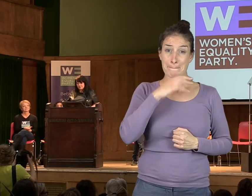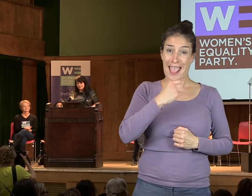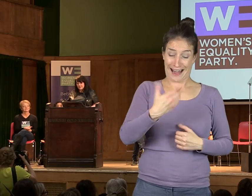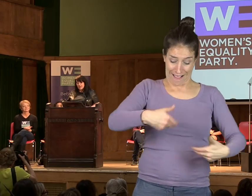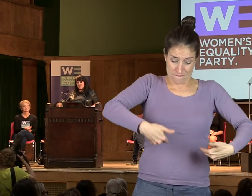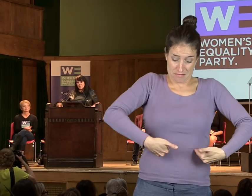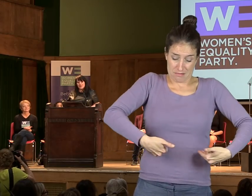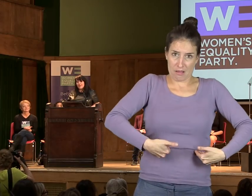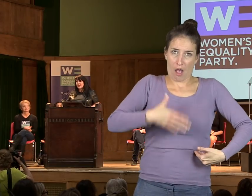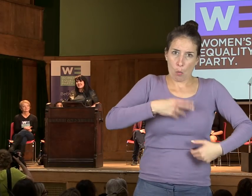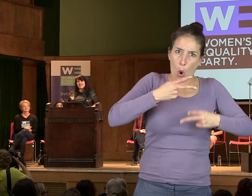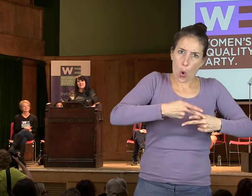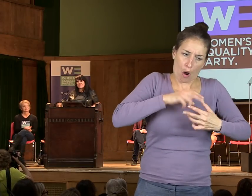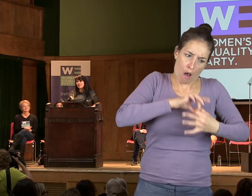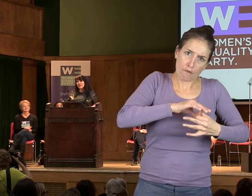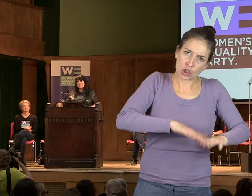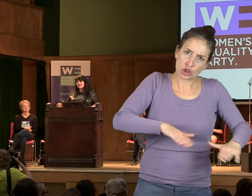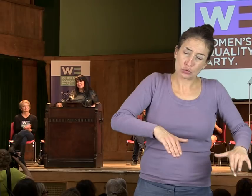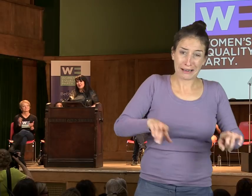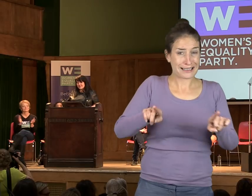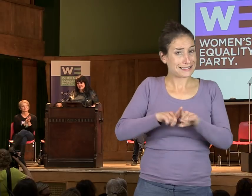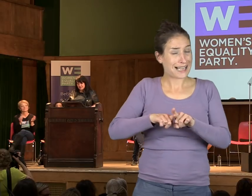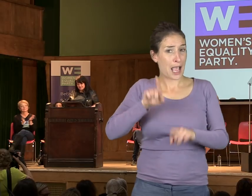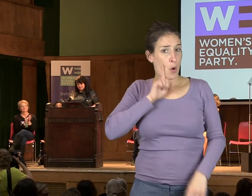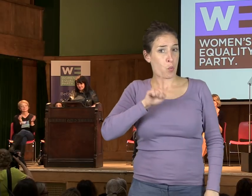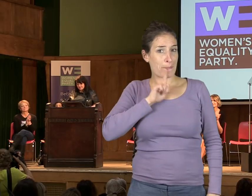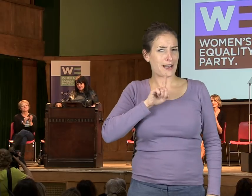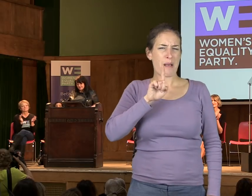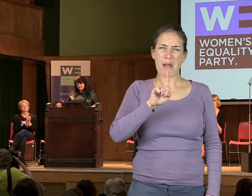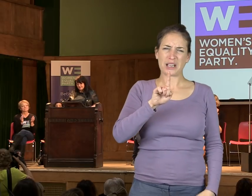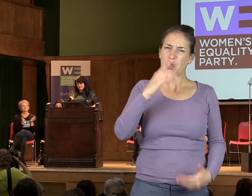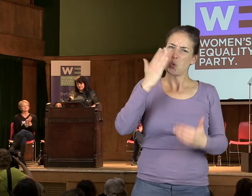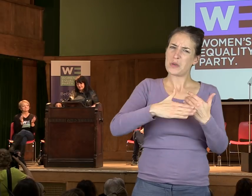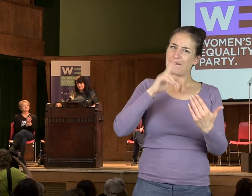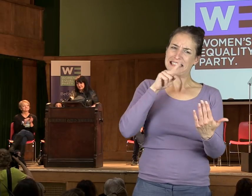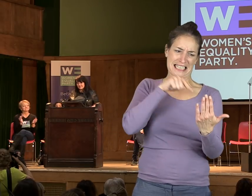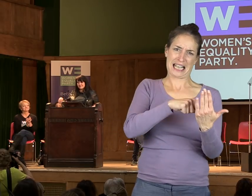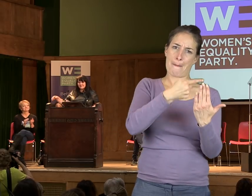are. Yet we rarely see this reflected in policy.